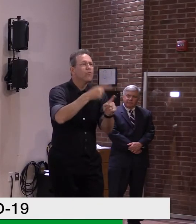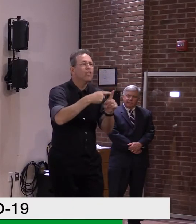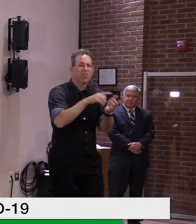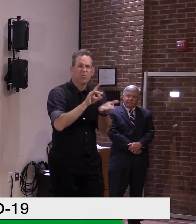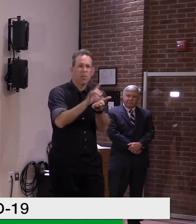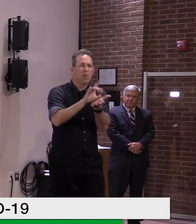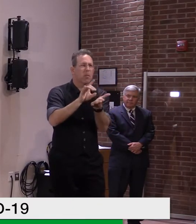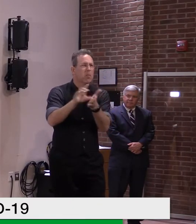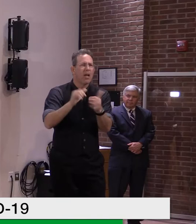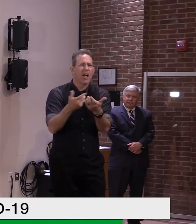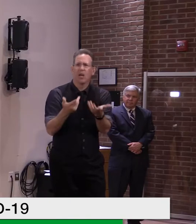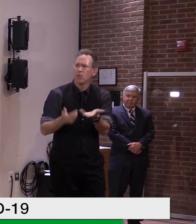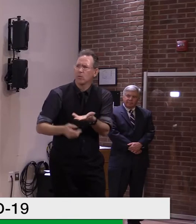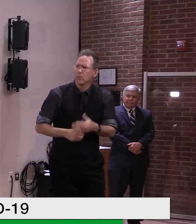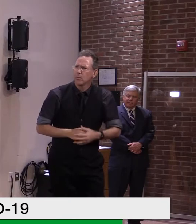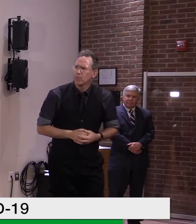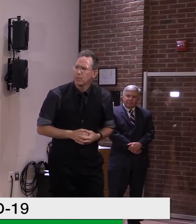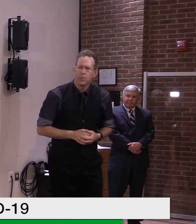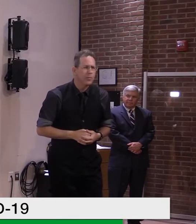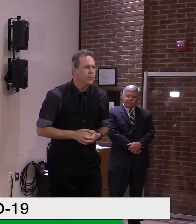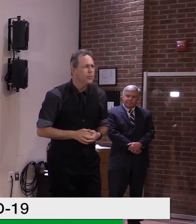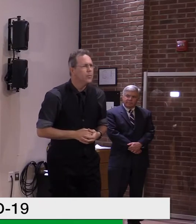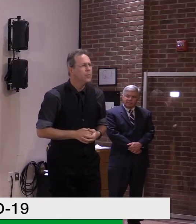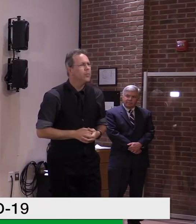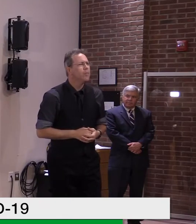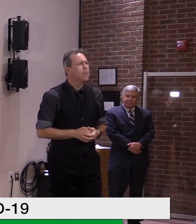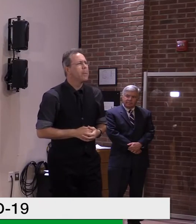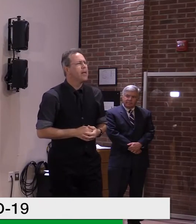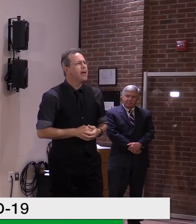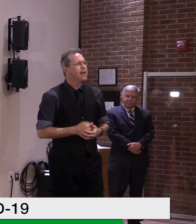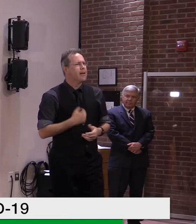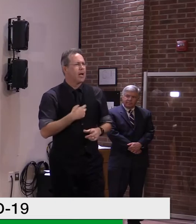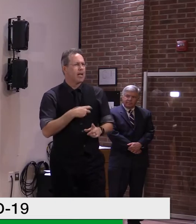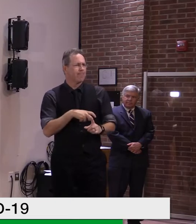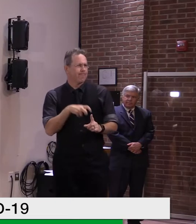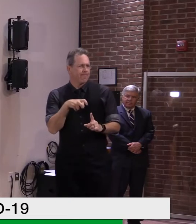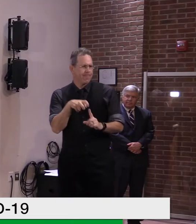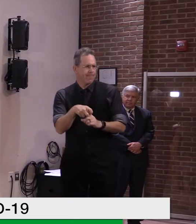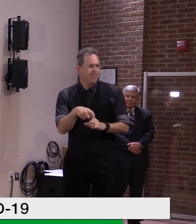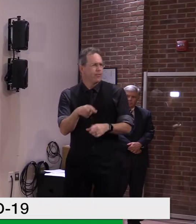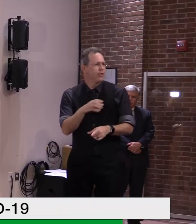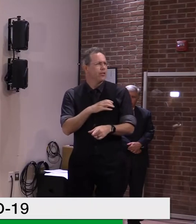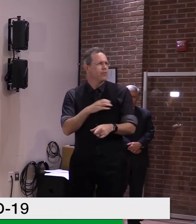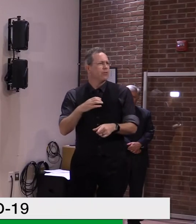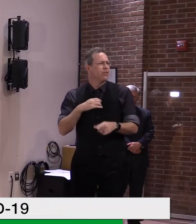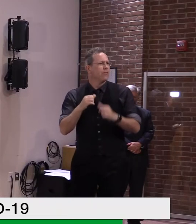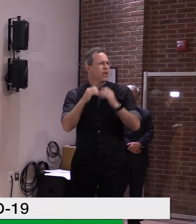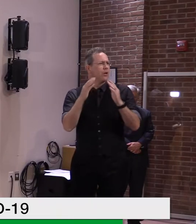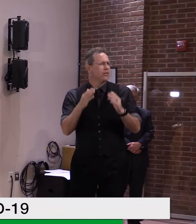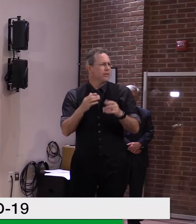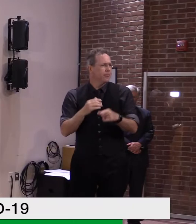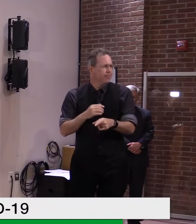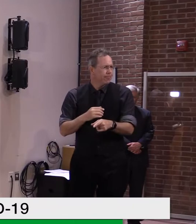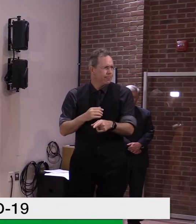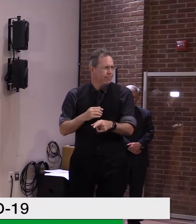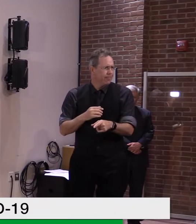I might ask our Commissioner of Housing if he could comment. I don't believe he's on today.